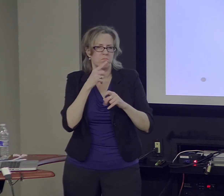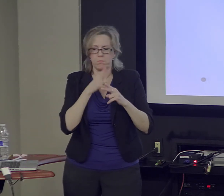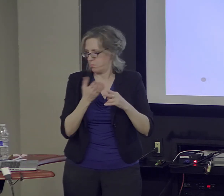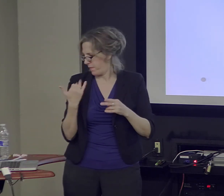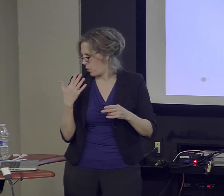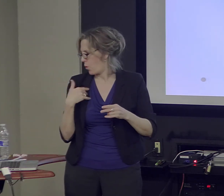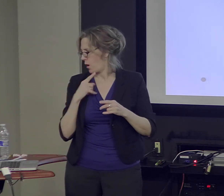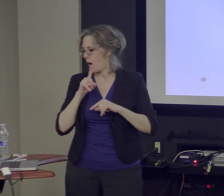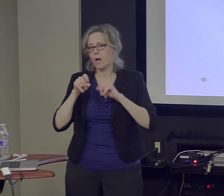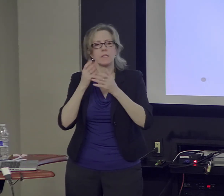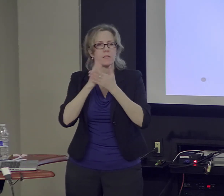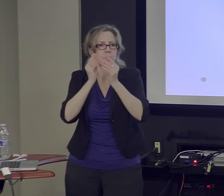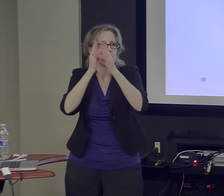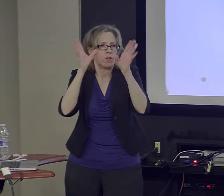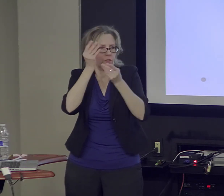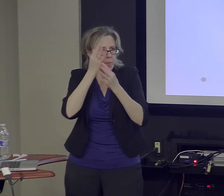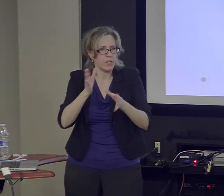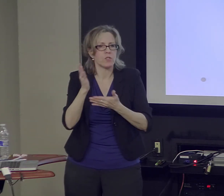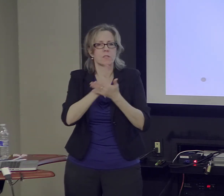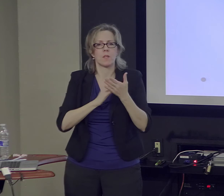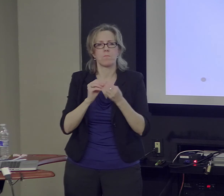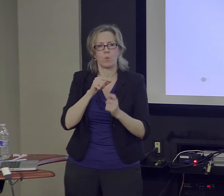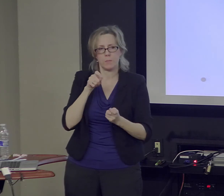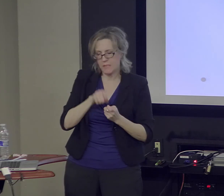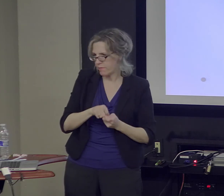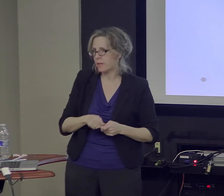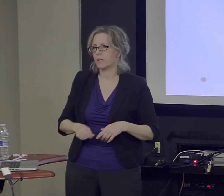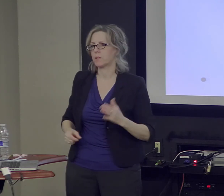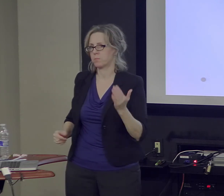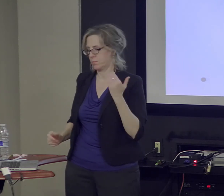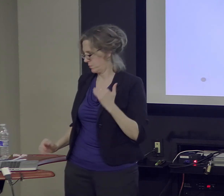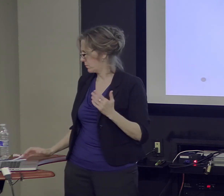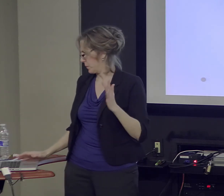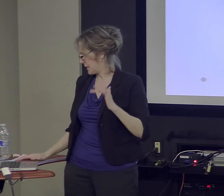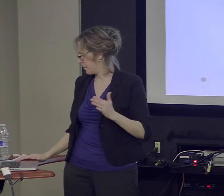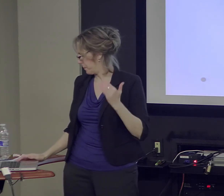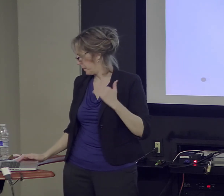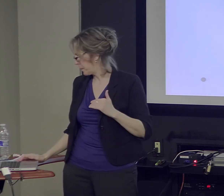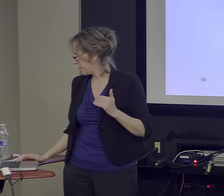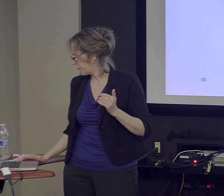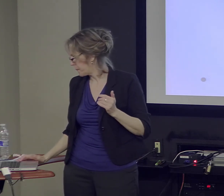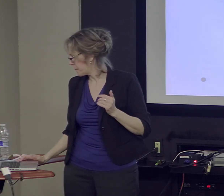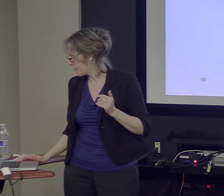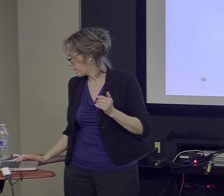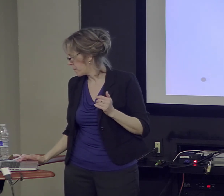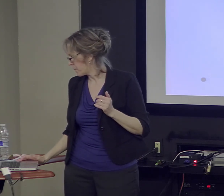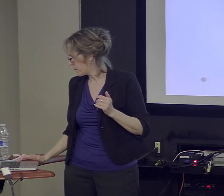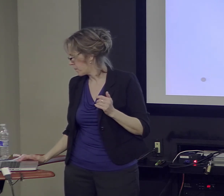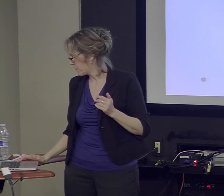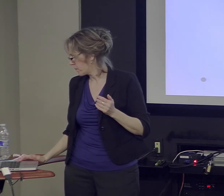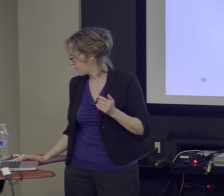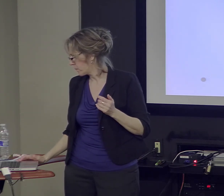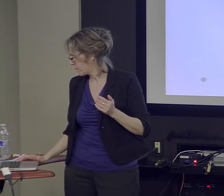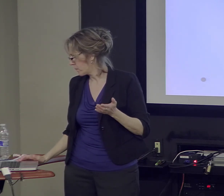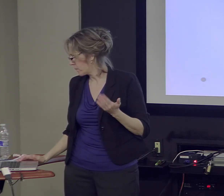I had some content questions, as I talked about before, some general information questions and some to elicit more specific